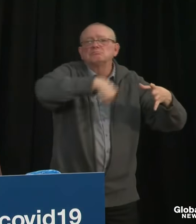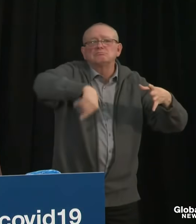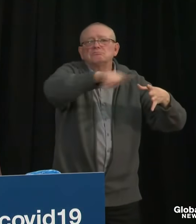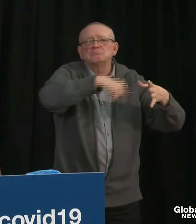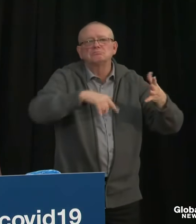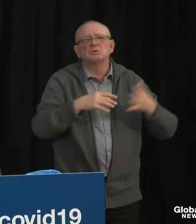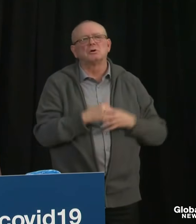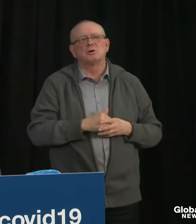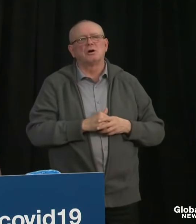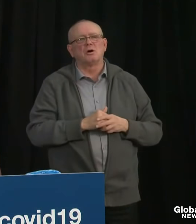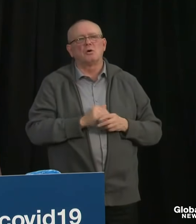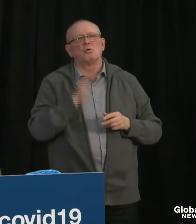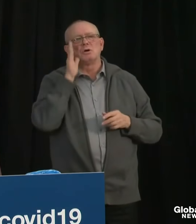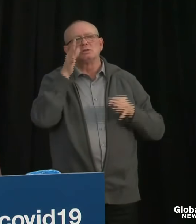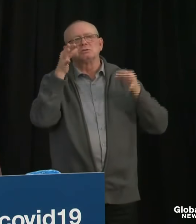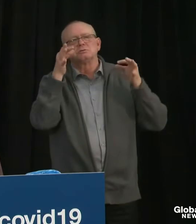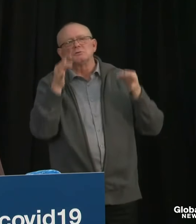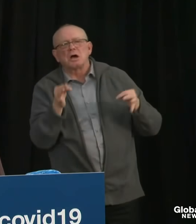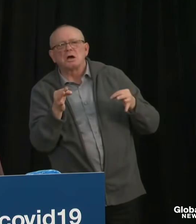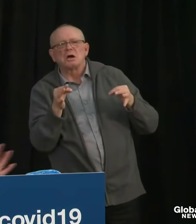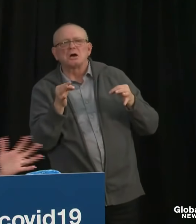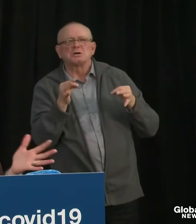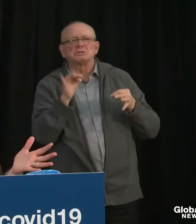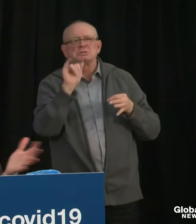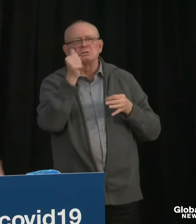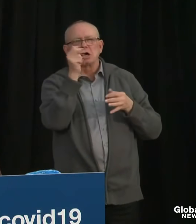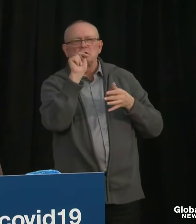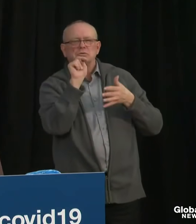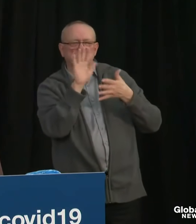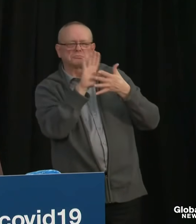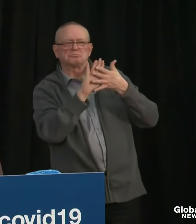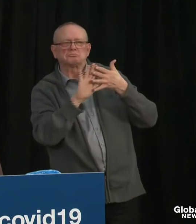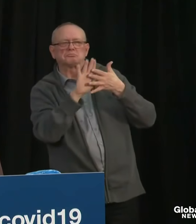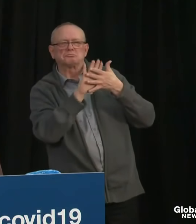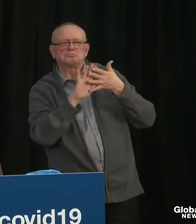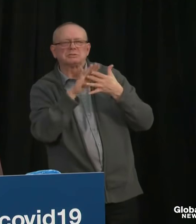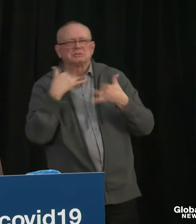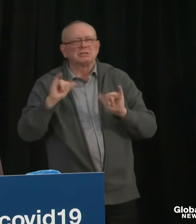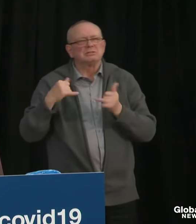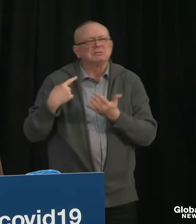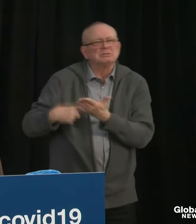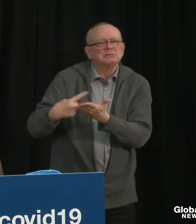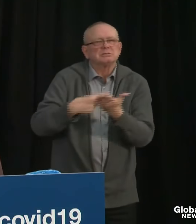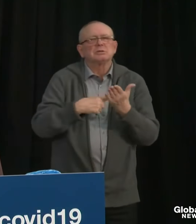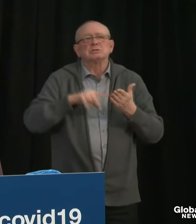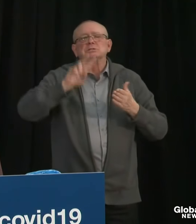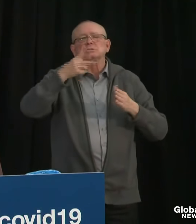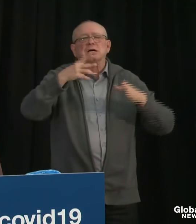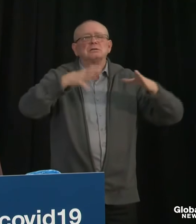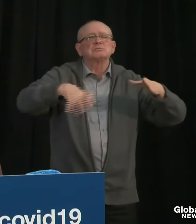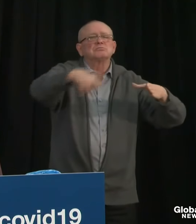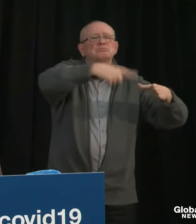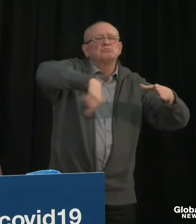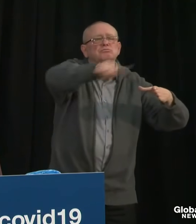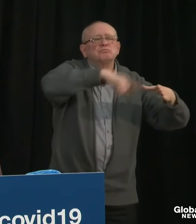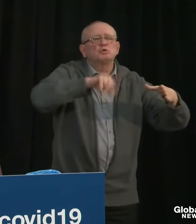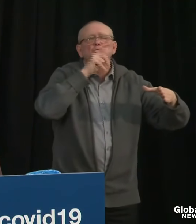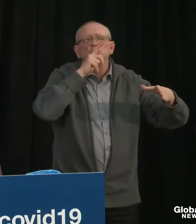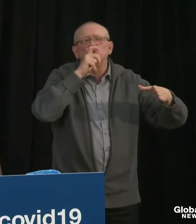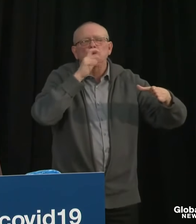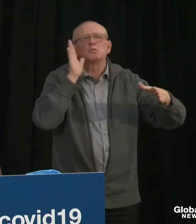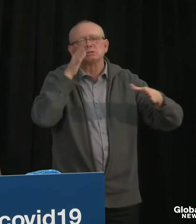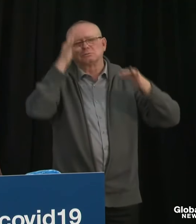year, because we do need to look at that broad scope of factors and consider how we're going